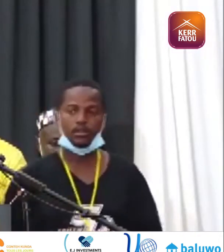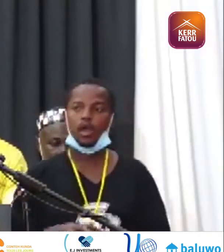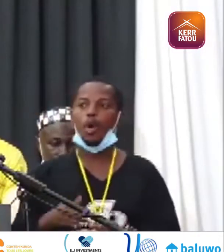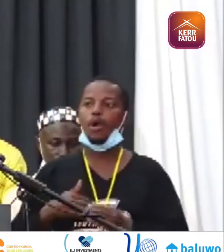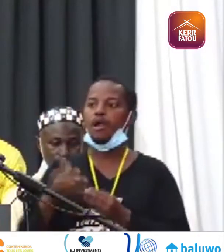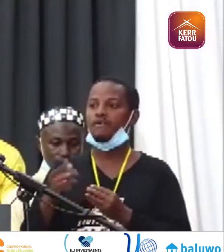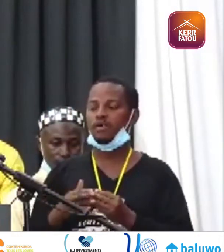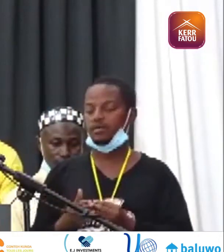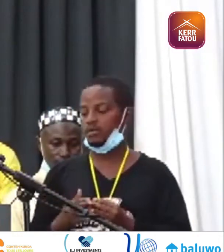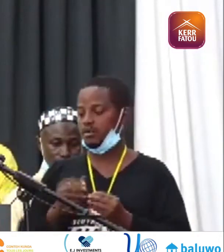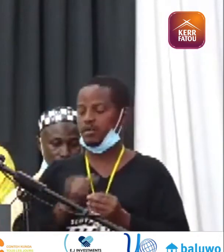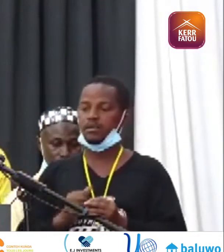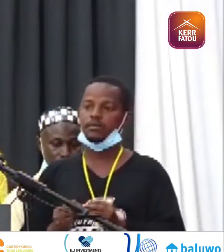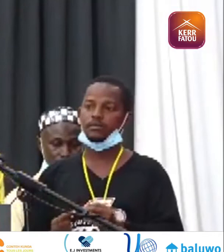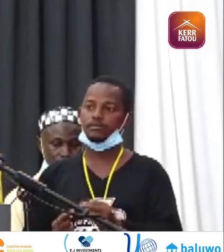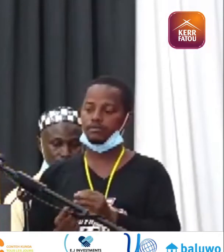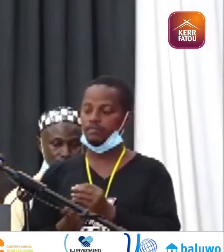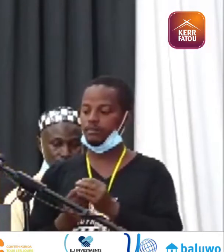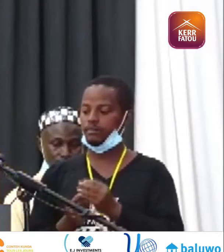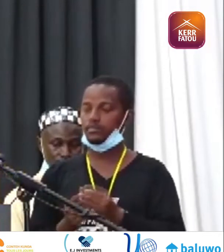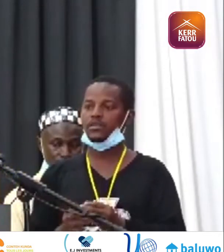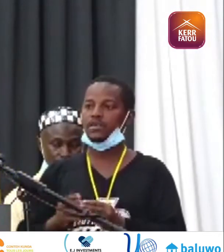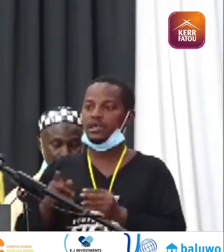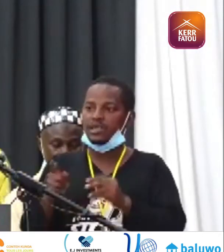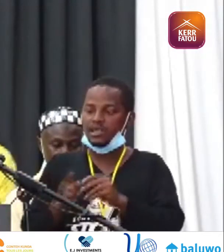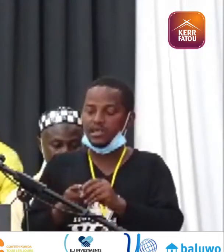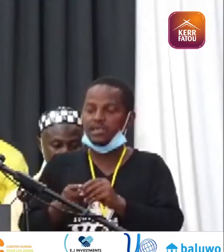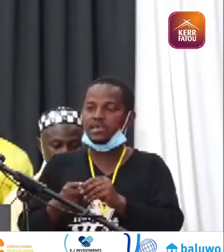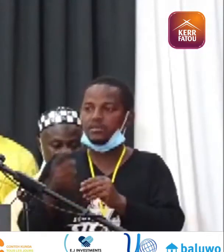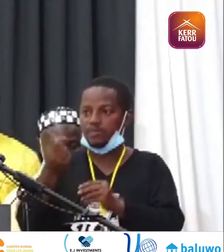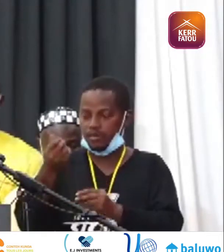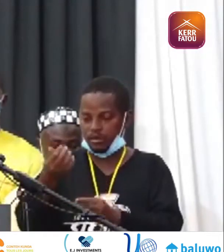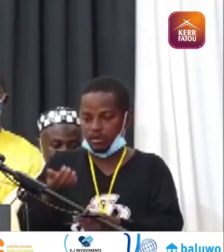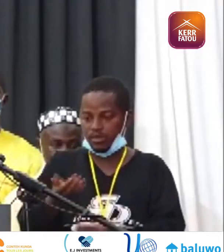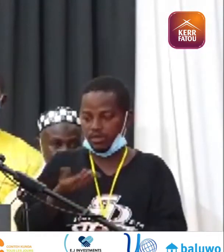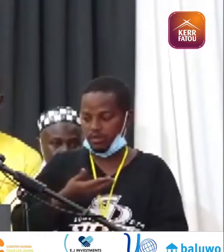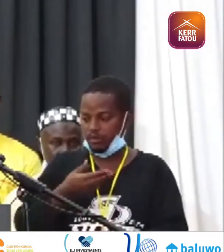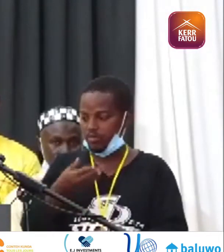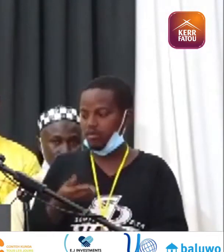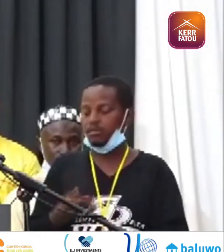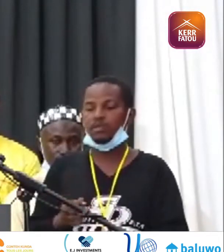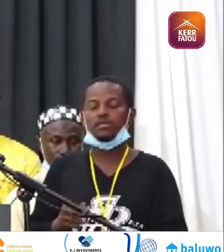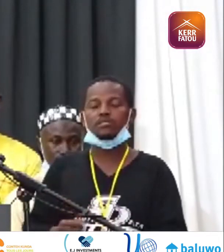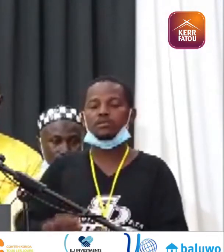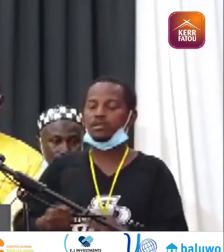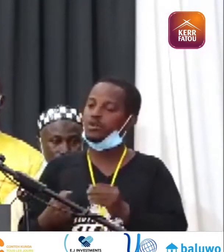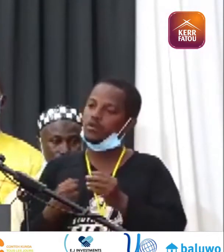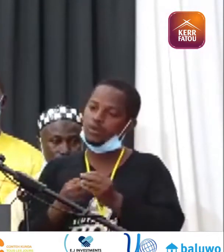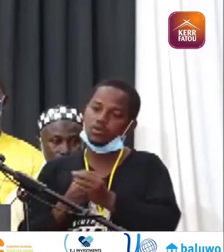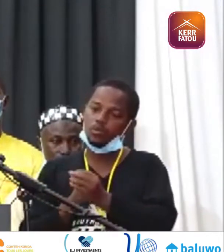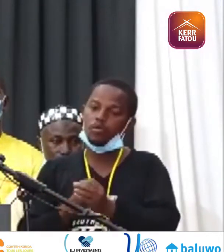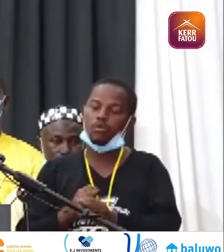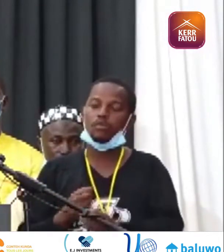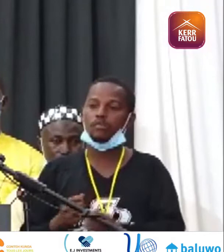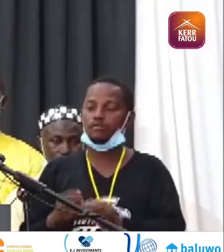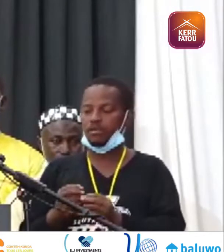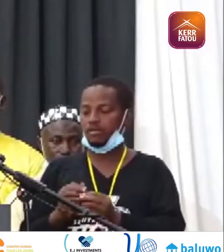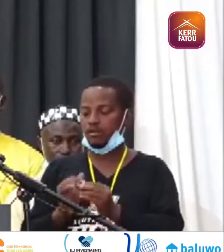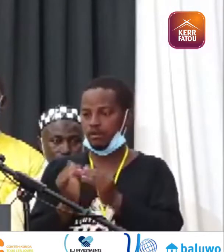However, significantly absent from these income figures are the huge and invaluable support to the party